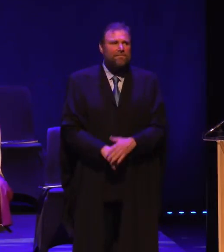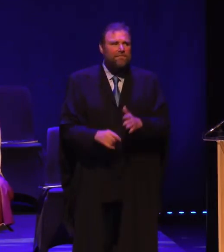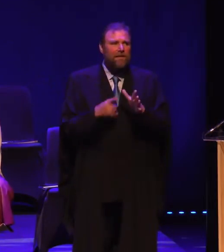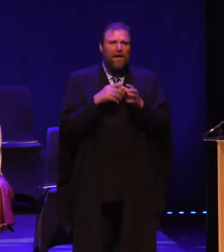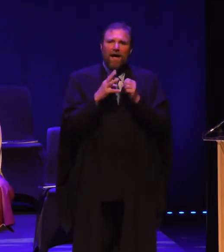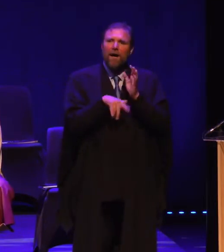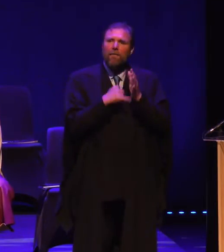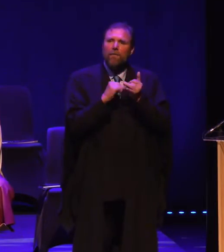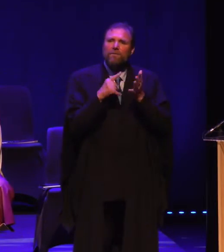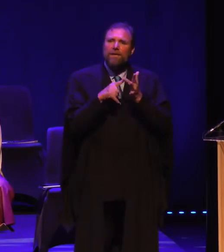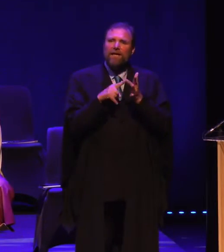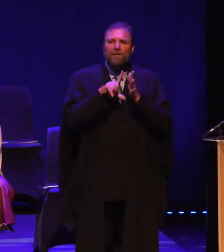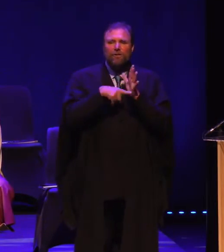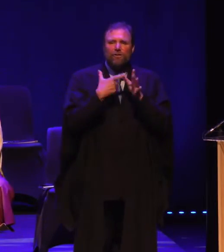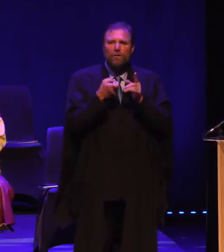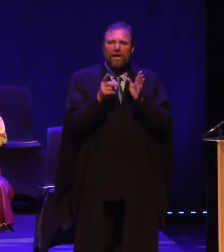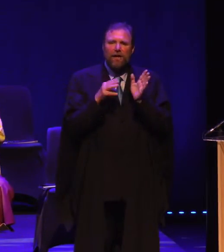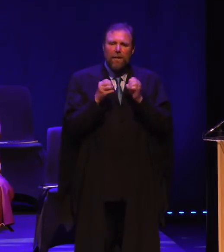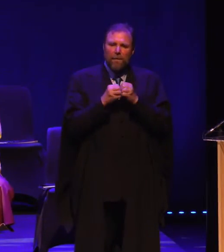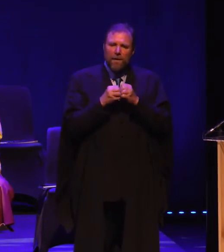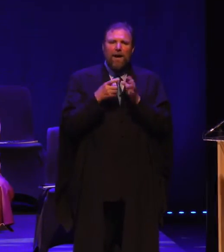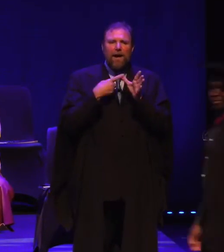Opuzo Jacob Anamani.